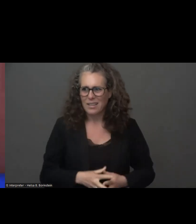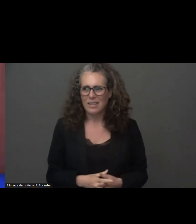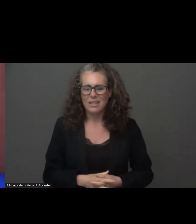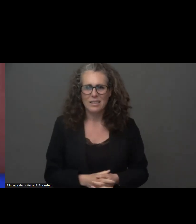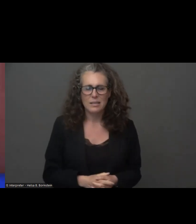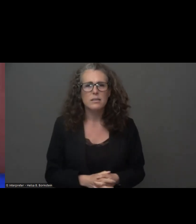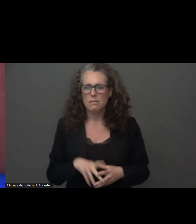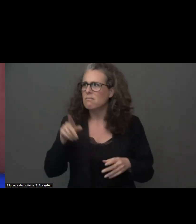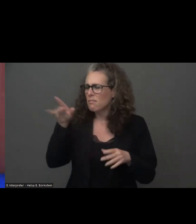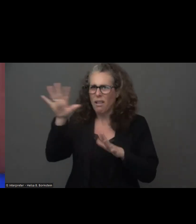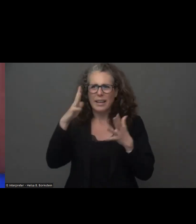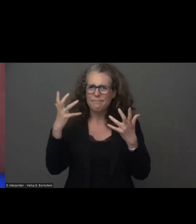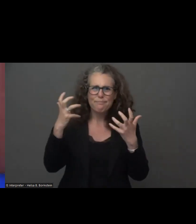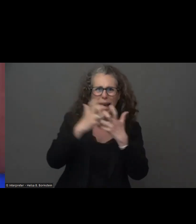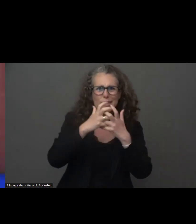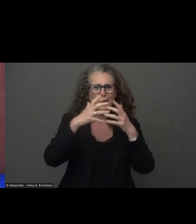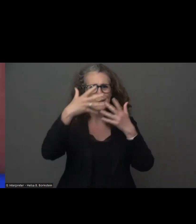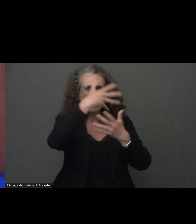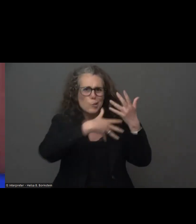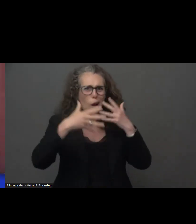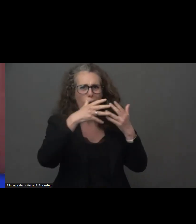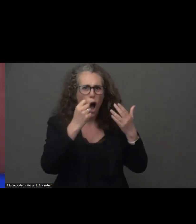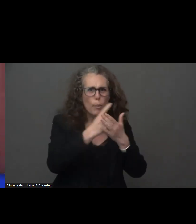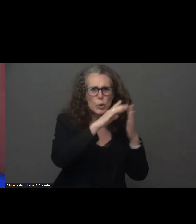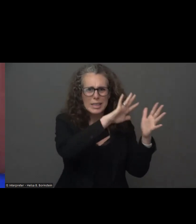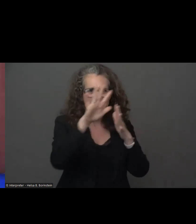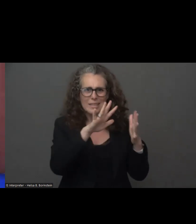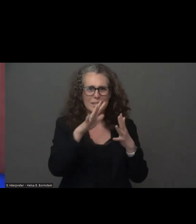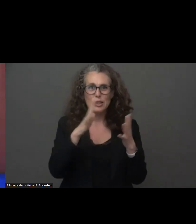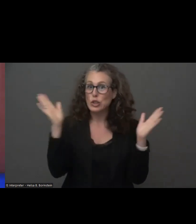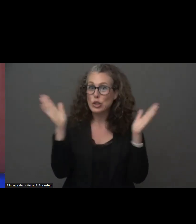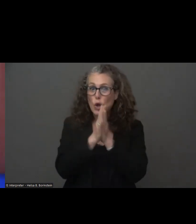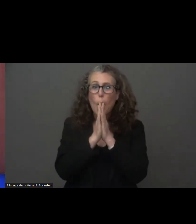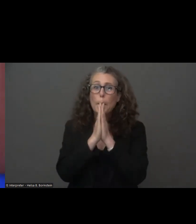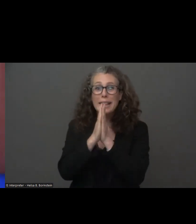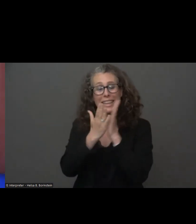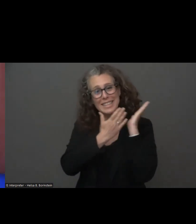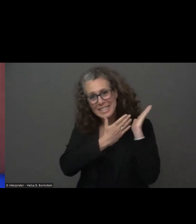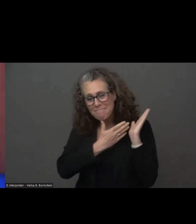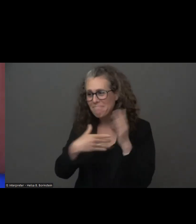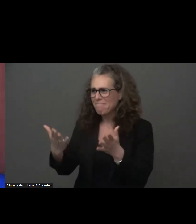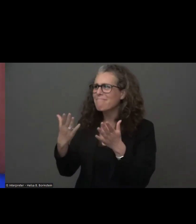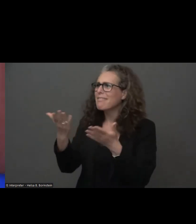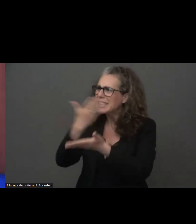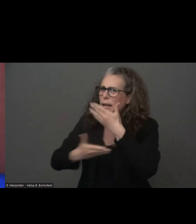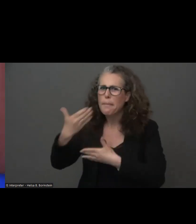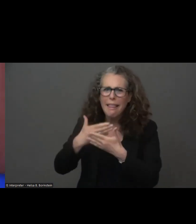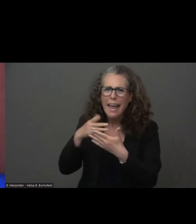it to societal opportunity and need, if you like. So Waithera, take us through what you've been up to.